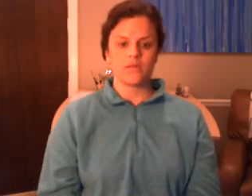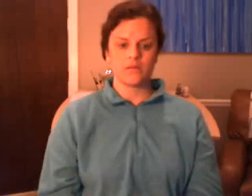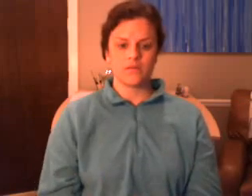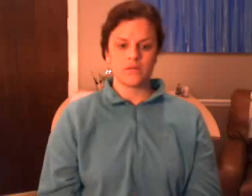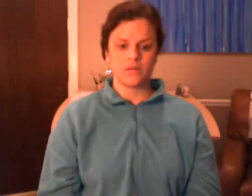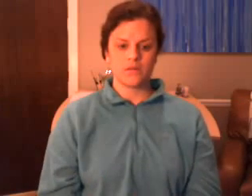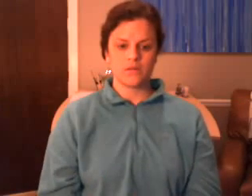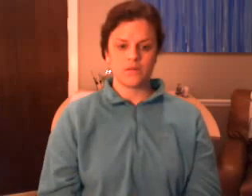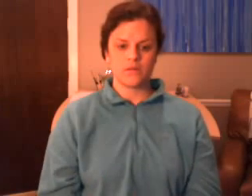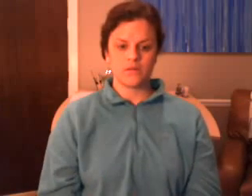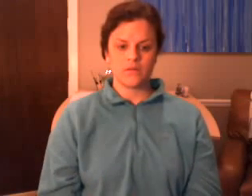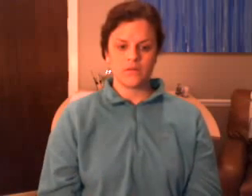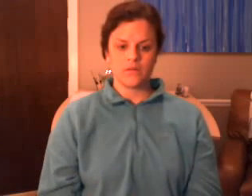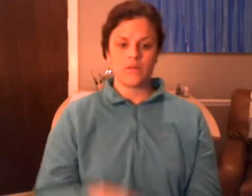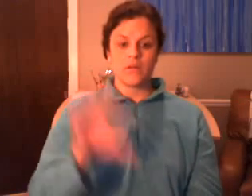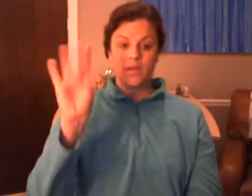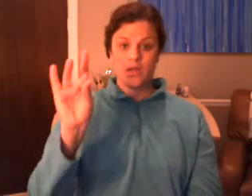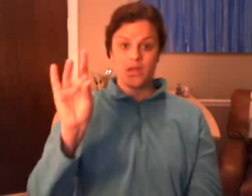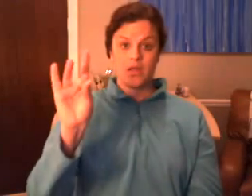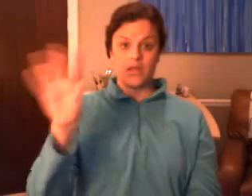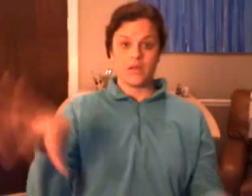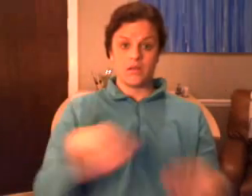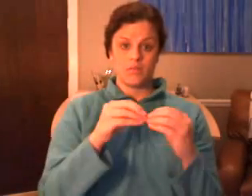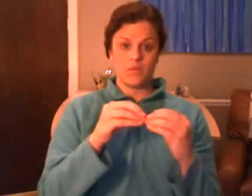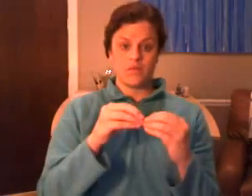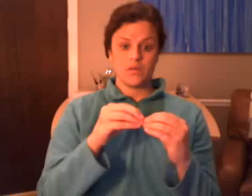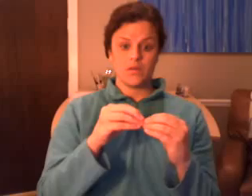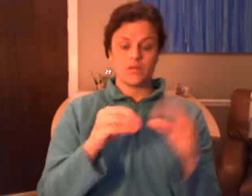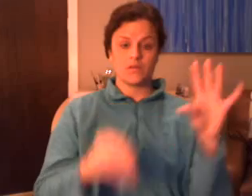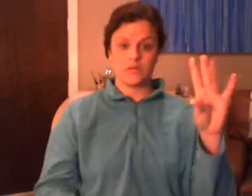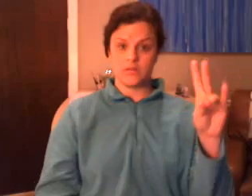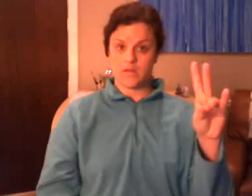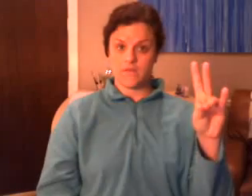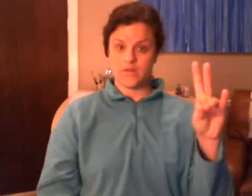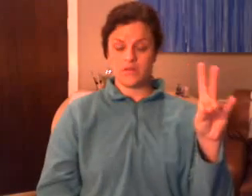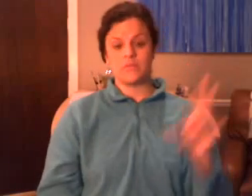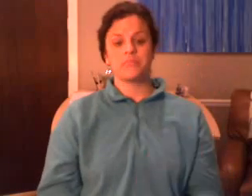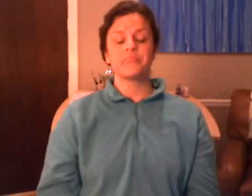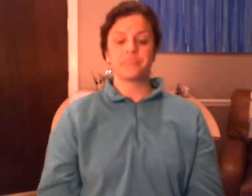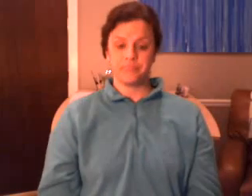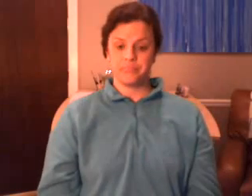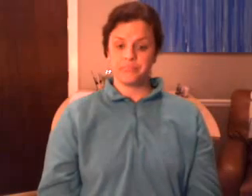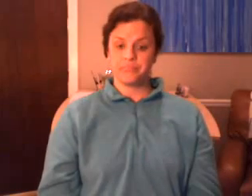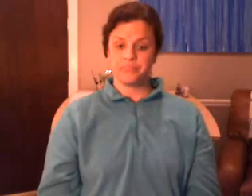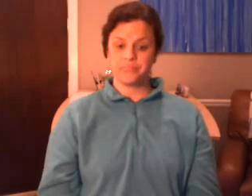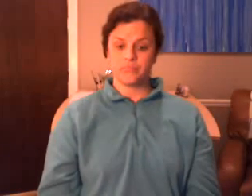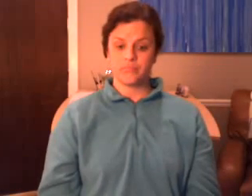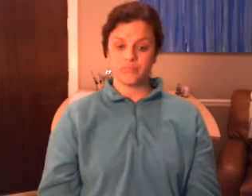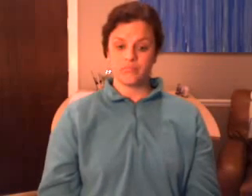is 8 plus 7? Well, if you can still read this, 8 is right